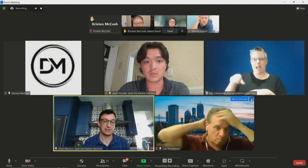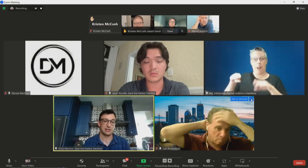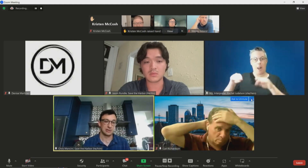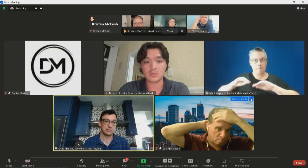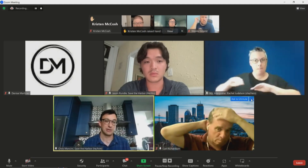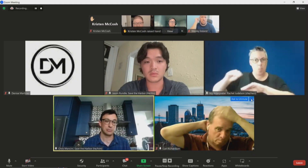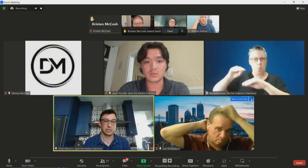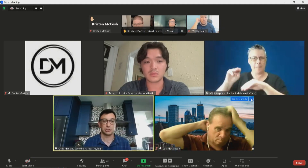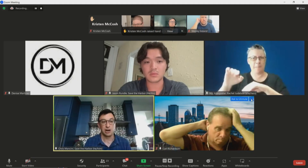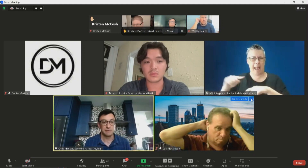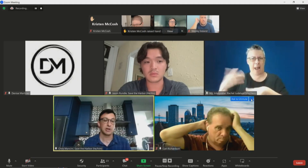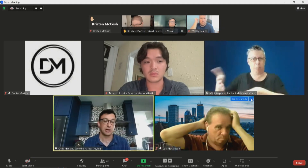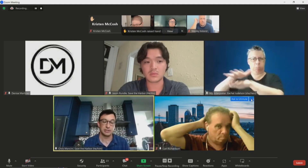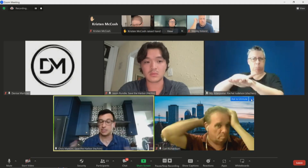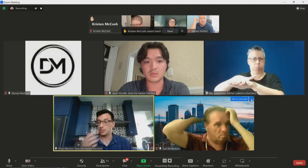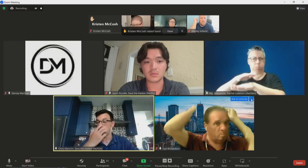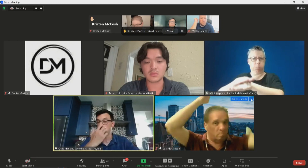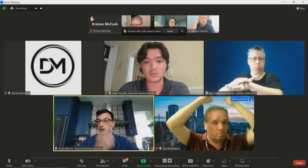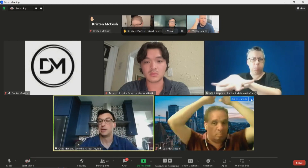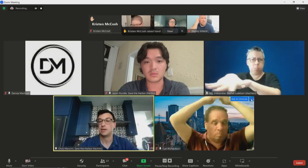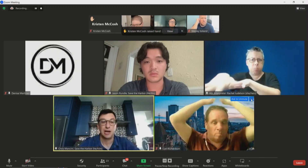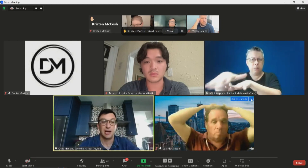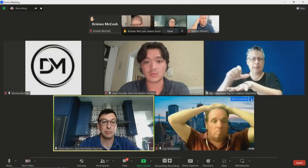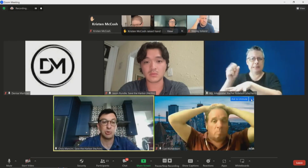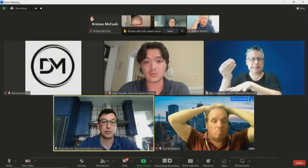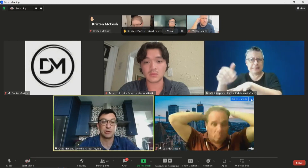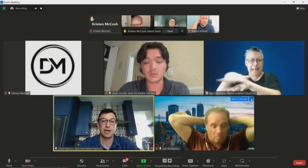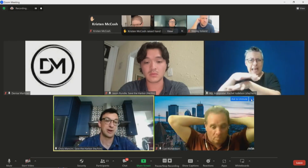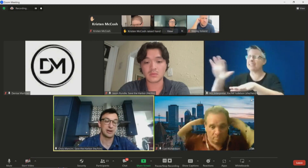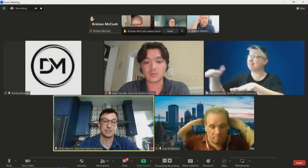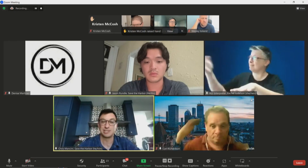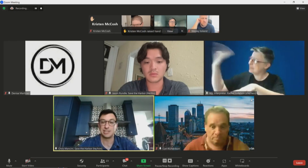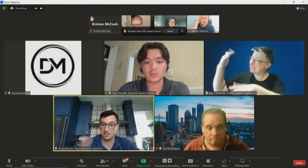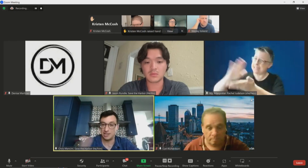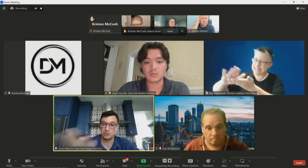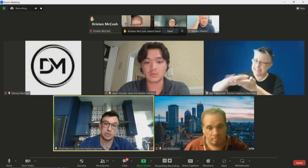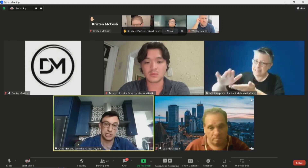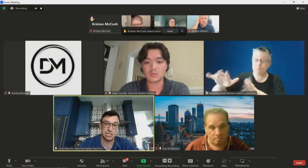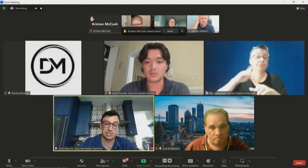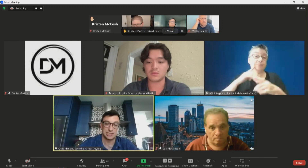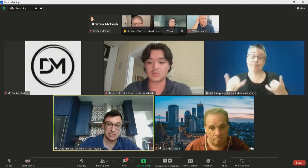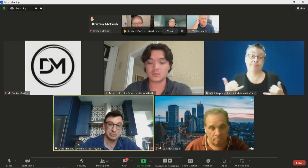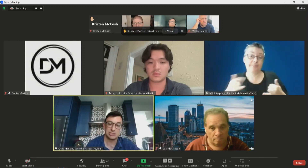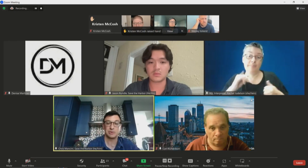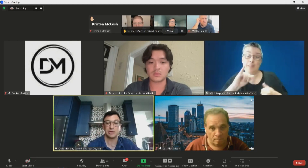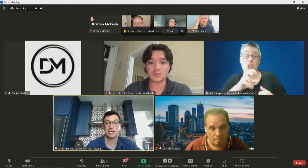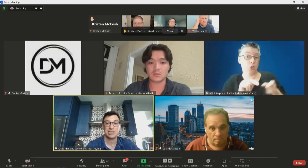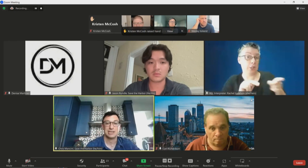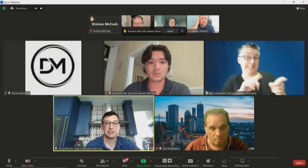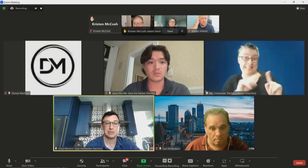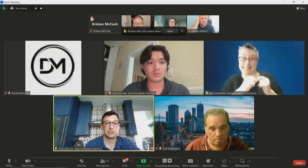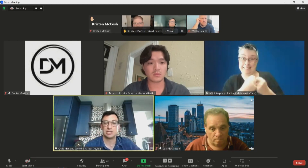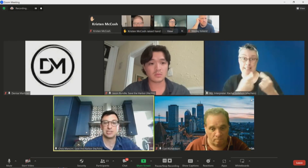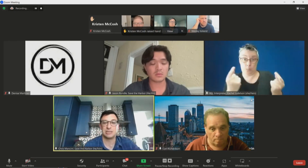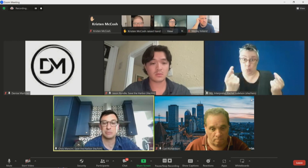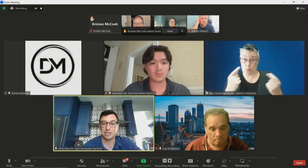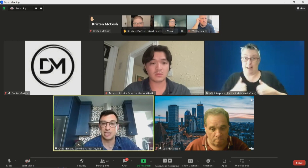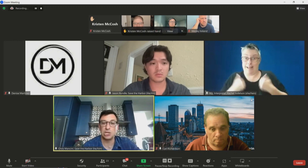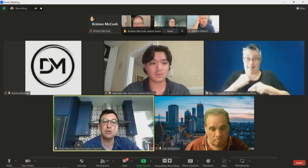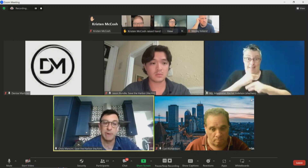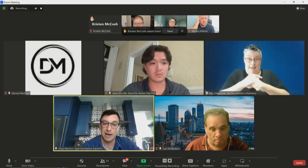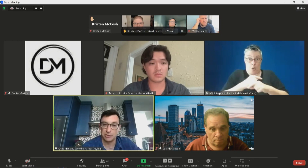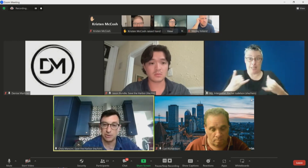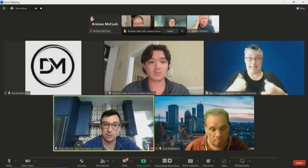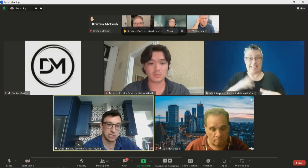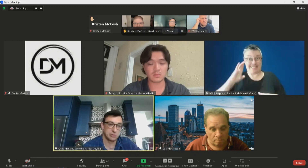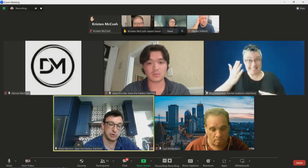get down there and brush it off or call DCR. Or the lifeguards today, this is what Jason's team is doing, didn't seem like they